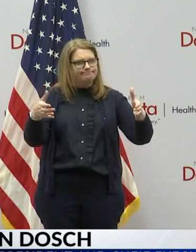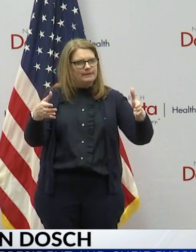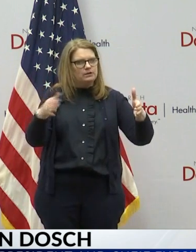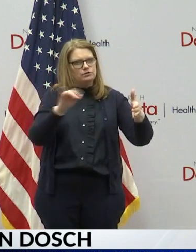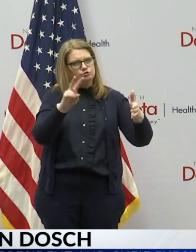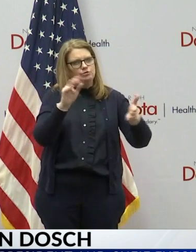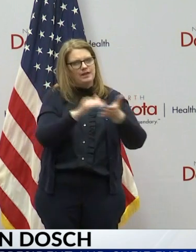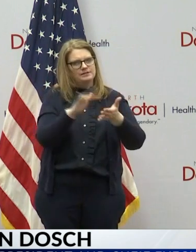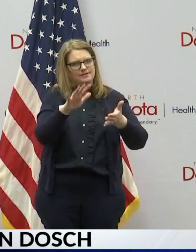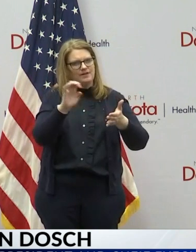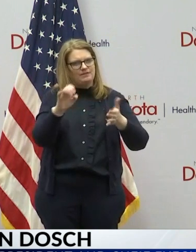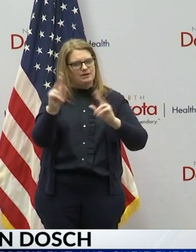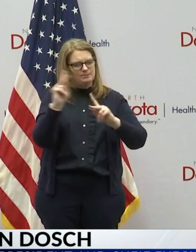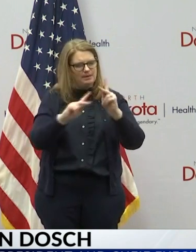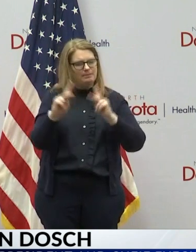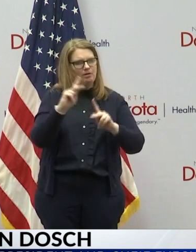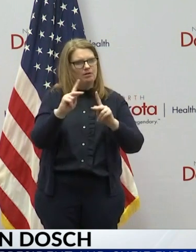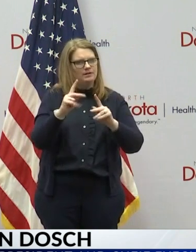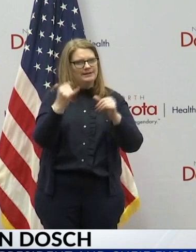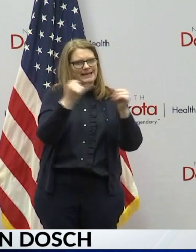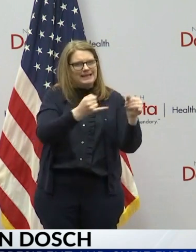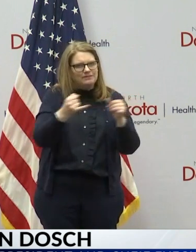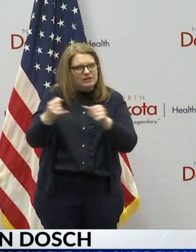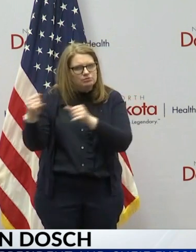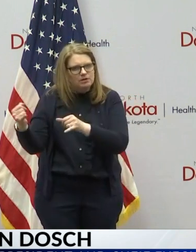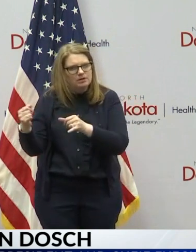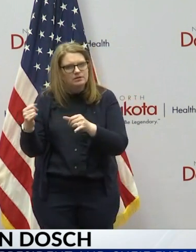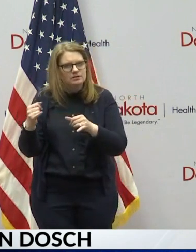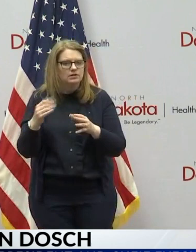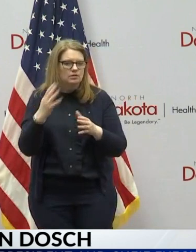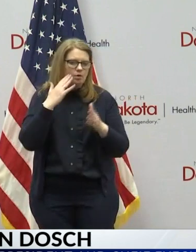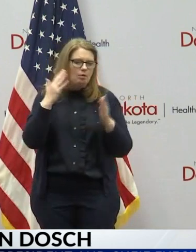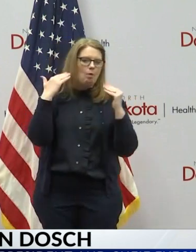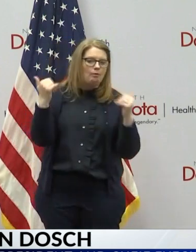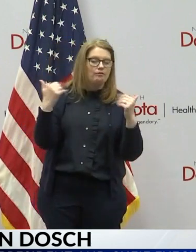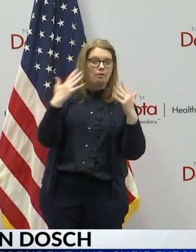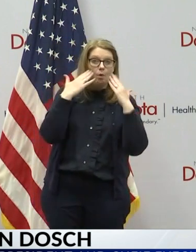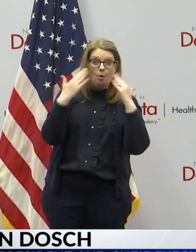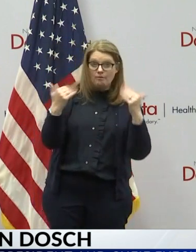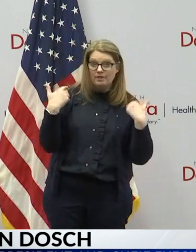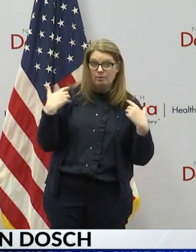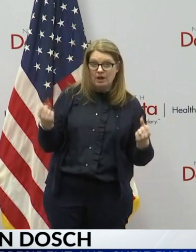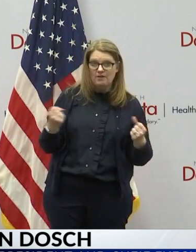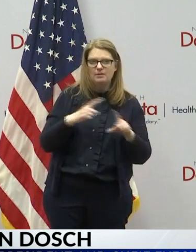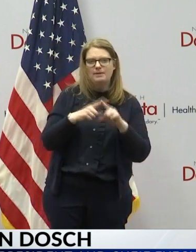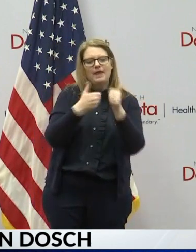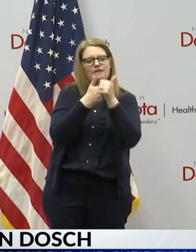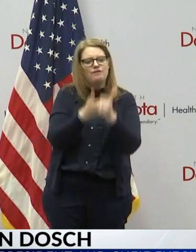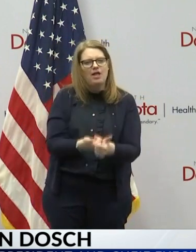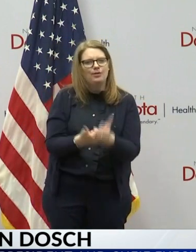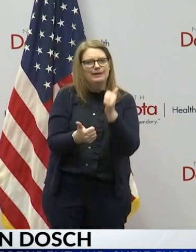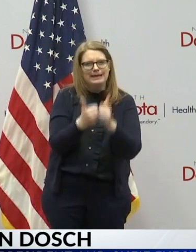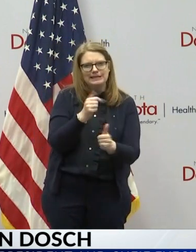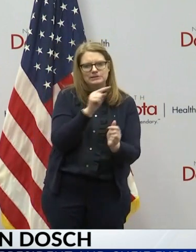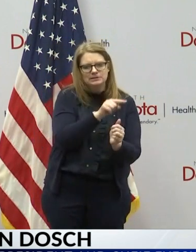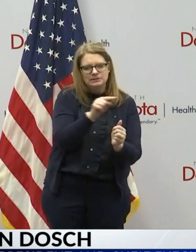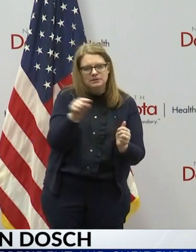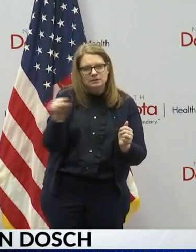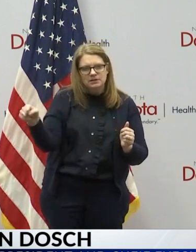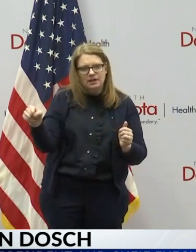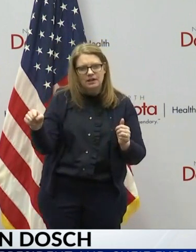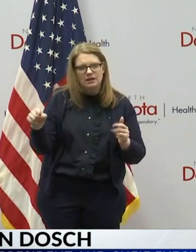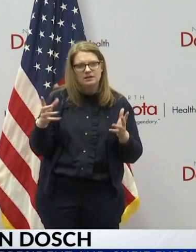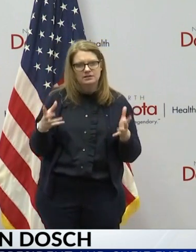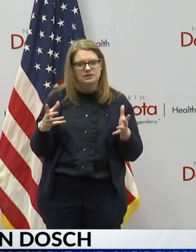individuals that are being traced, that are in various stages of hopefully recovery. These are individuals, this is the human side